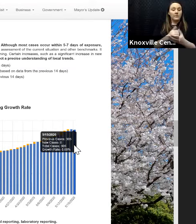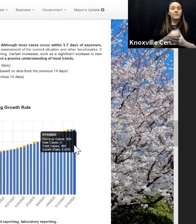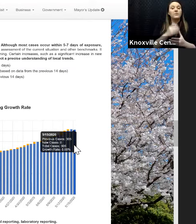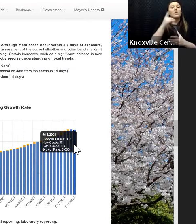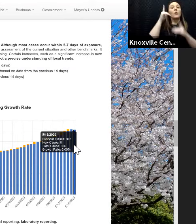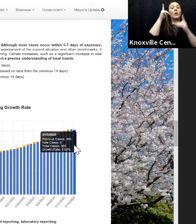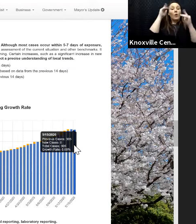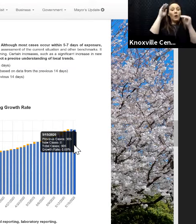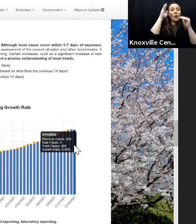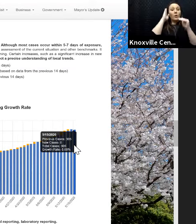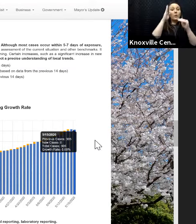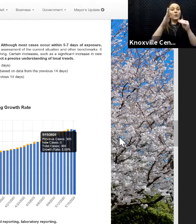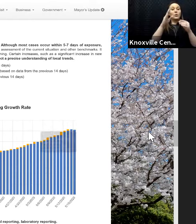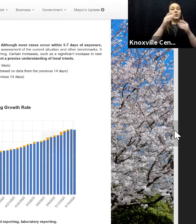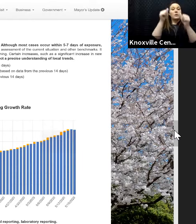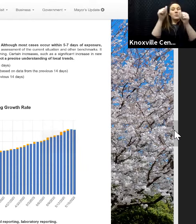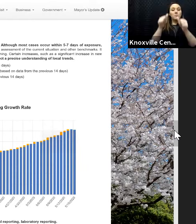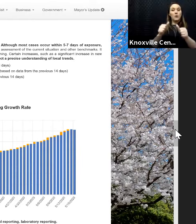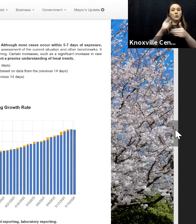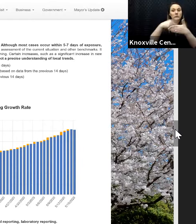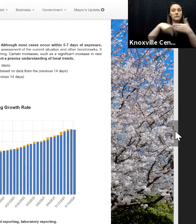have that information up for next week.